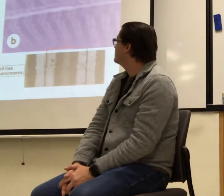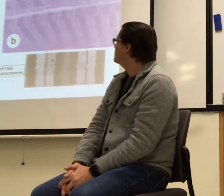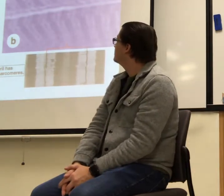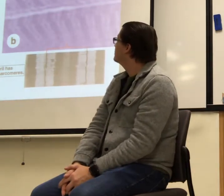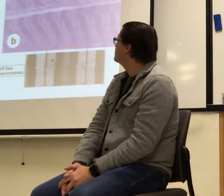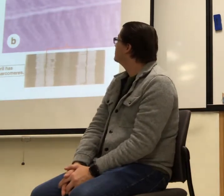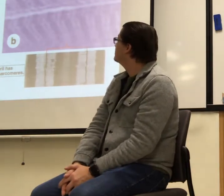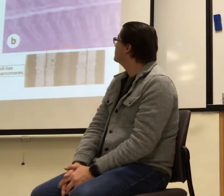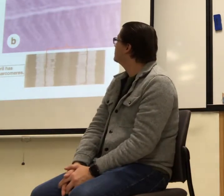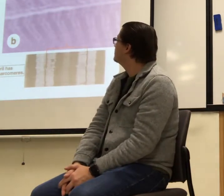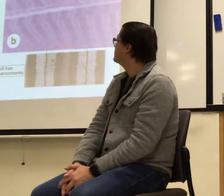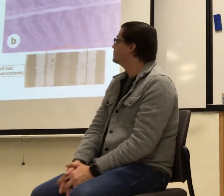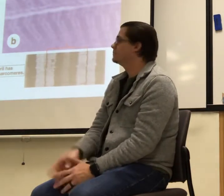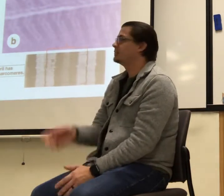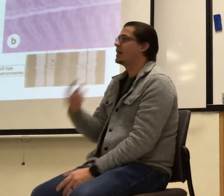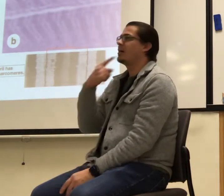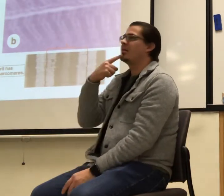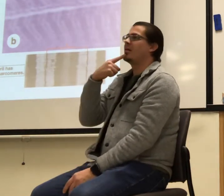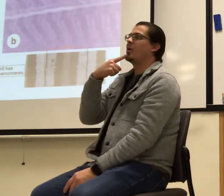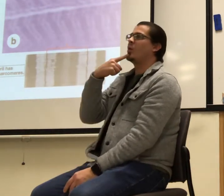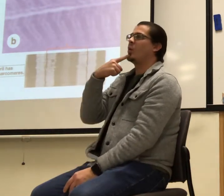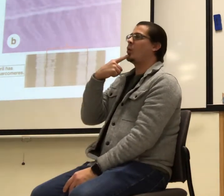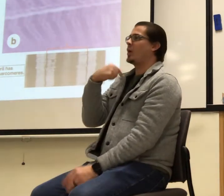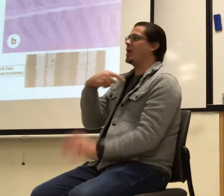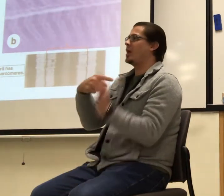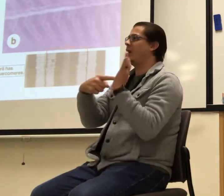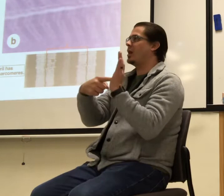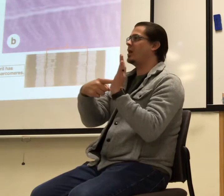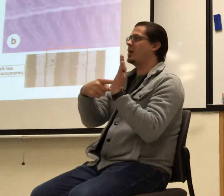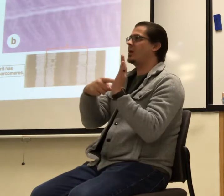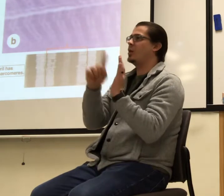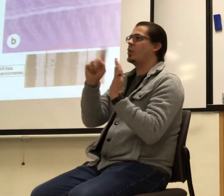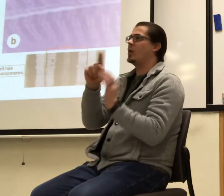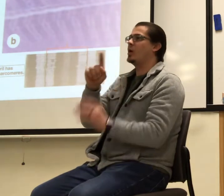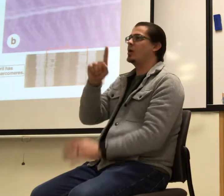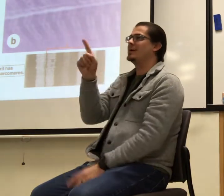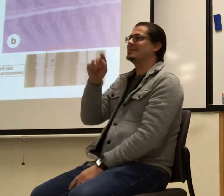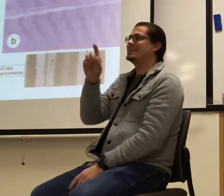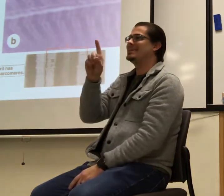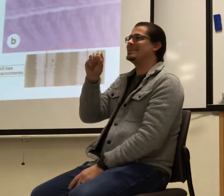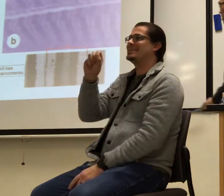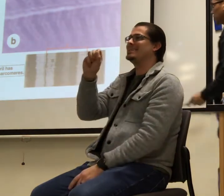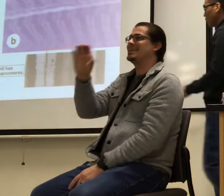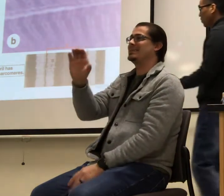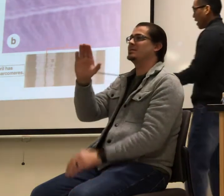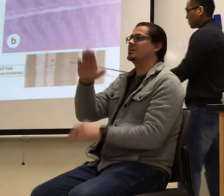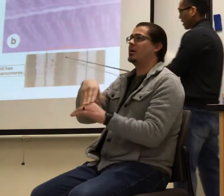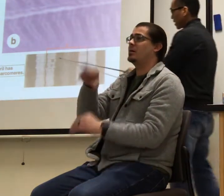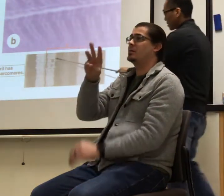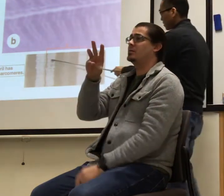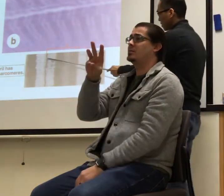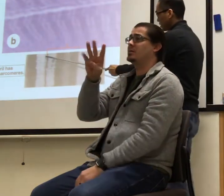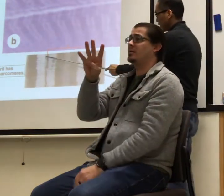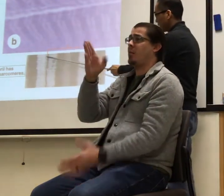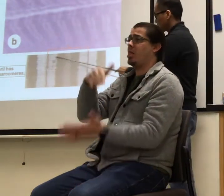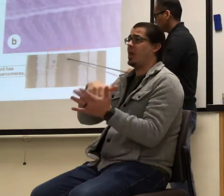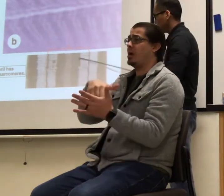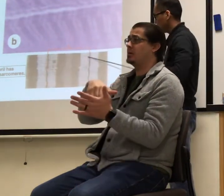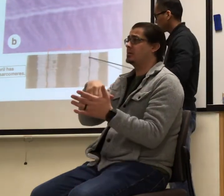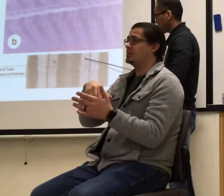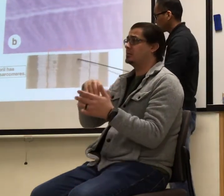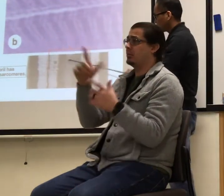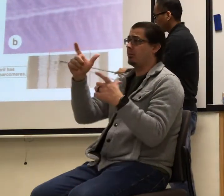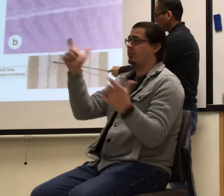So what I did was I put brackets as a guide to show you the Z-disc on the 64,000x,